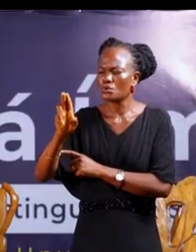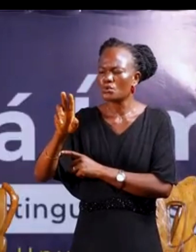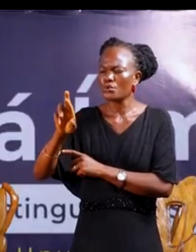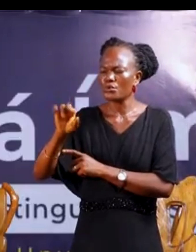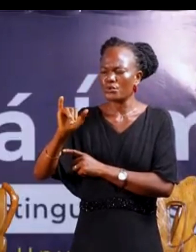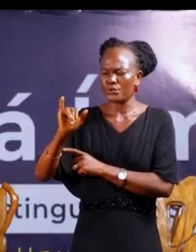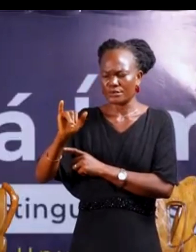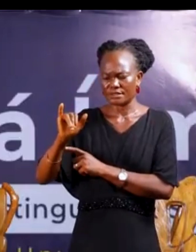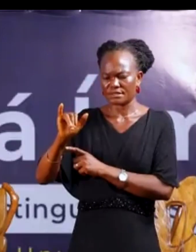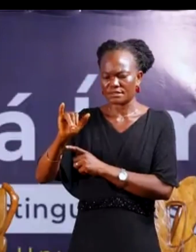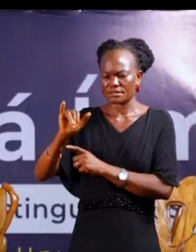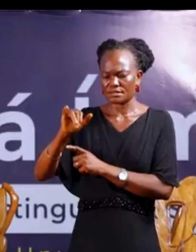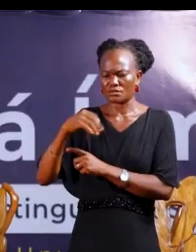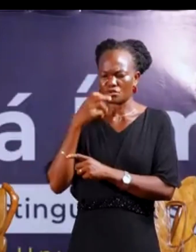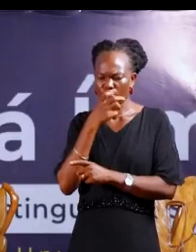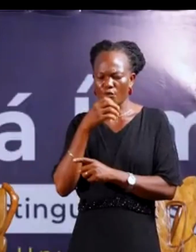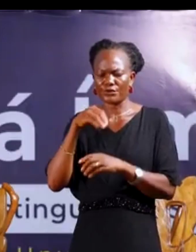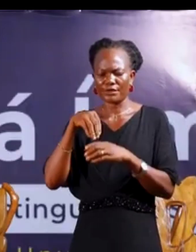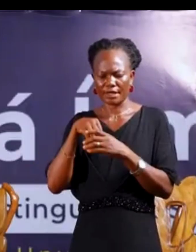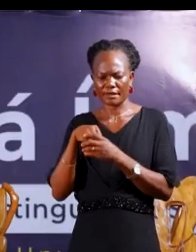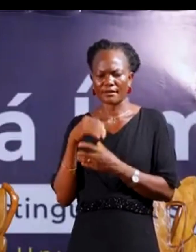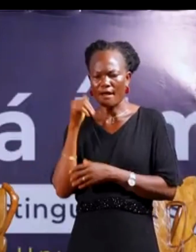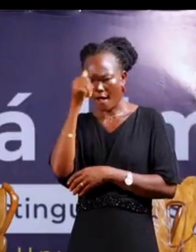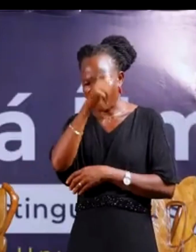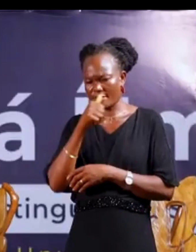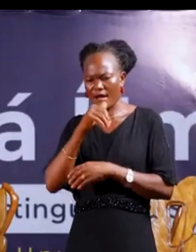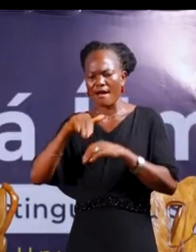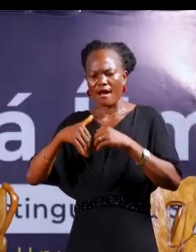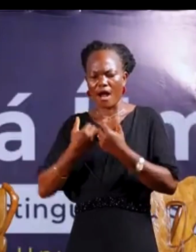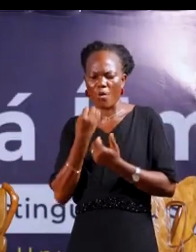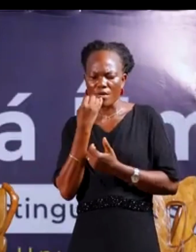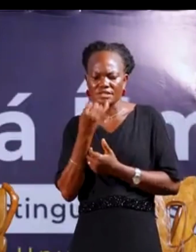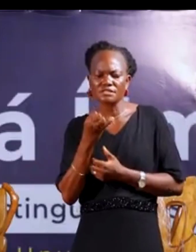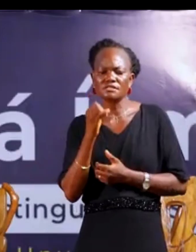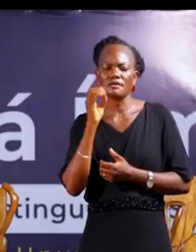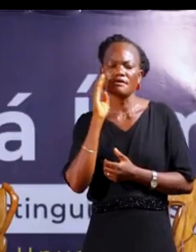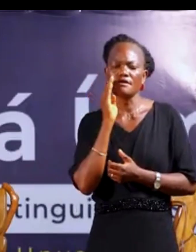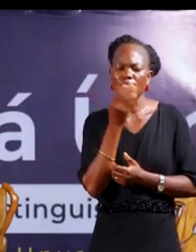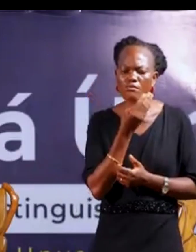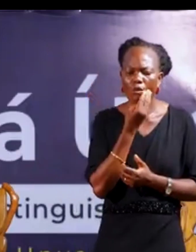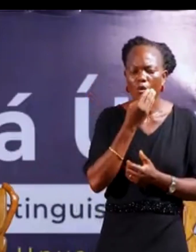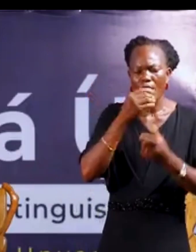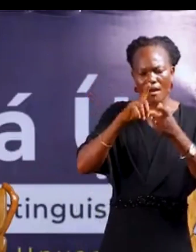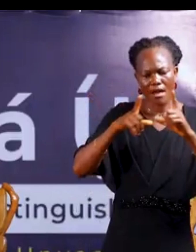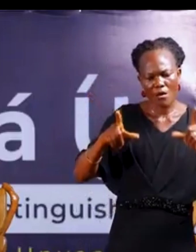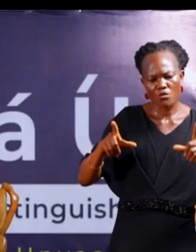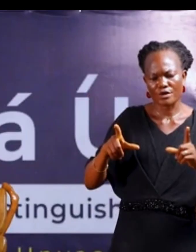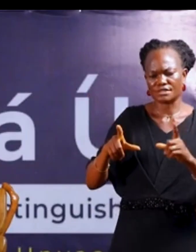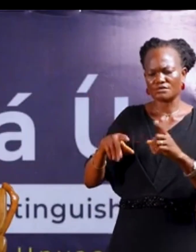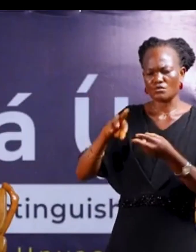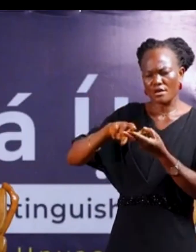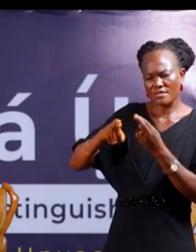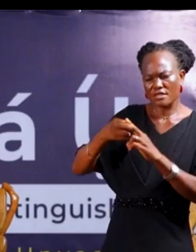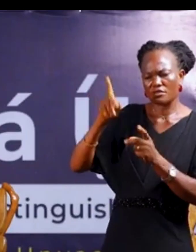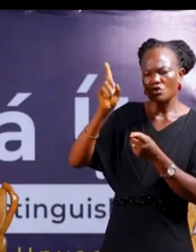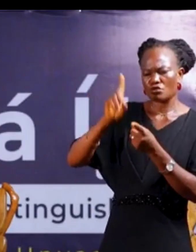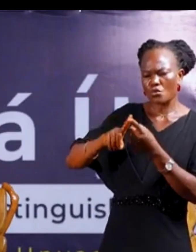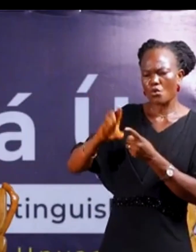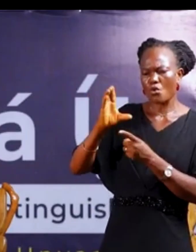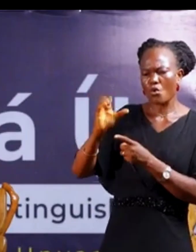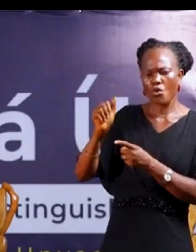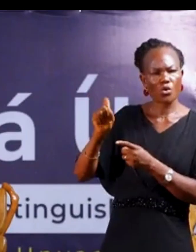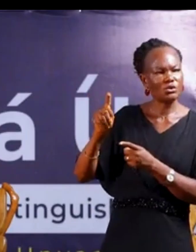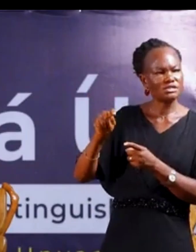Africa? How is the Igbo language related to Xhosa, spoken in Southern